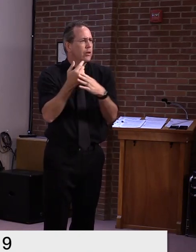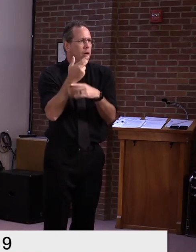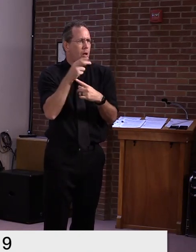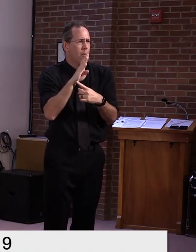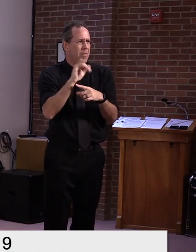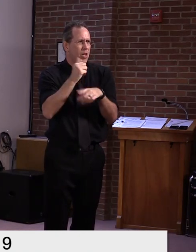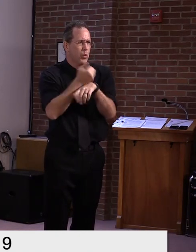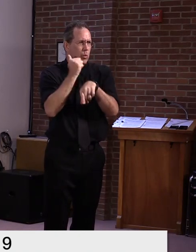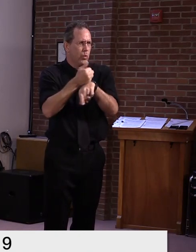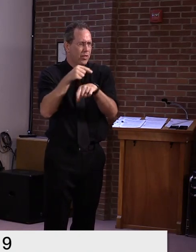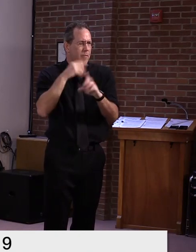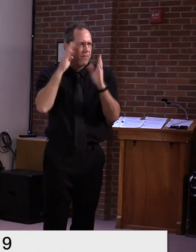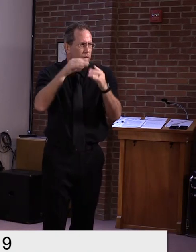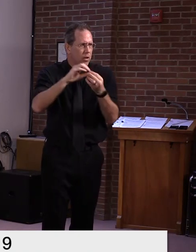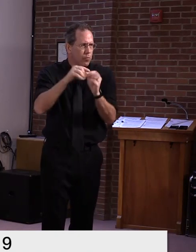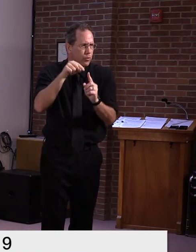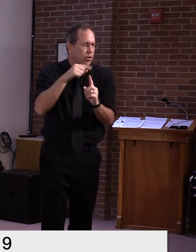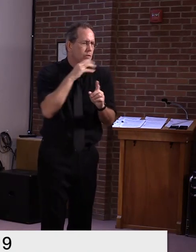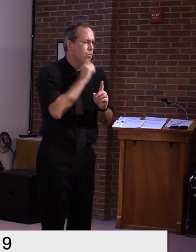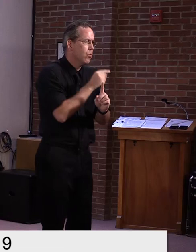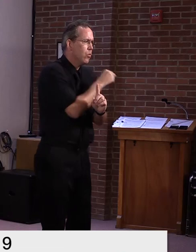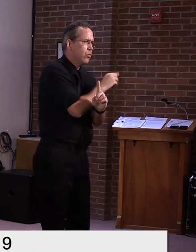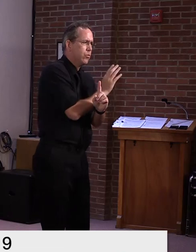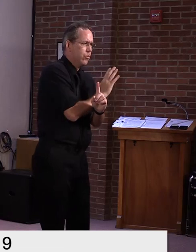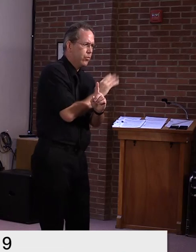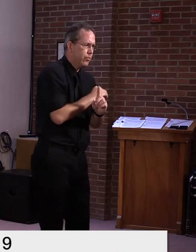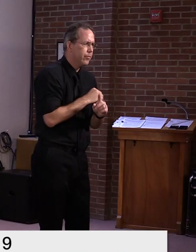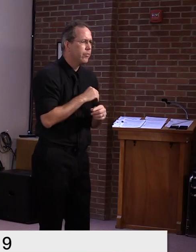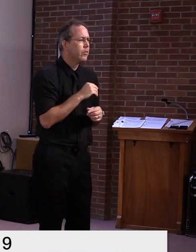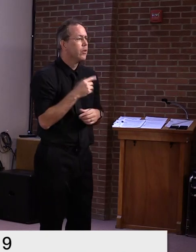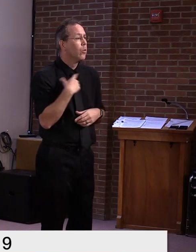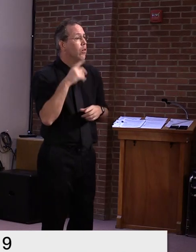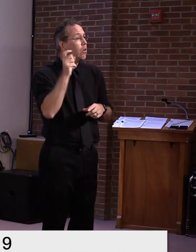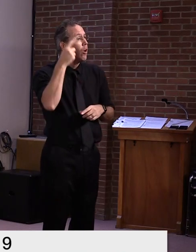order, allow these home-based